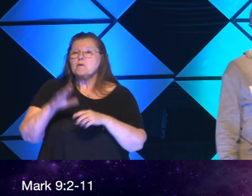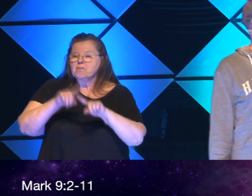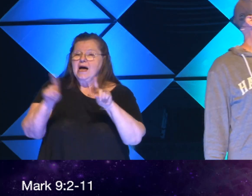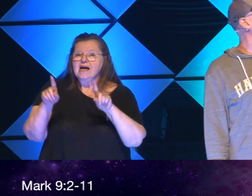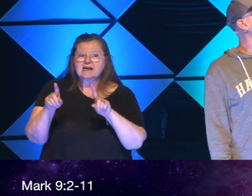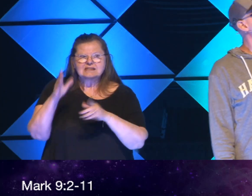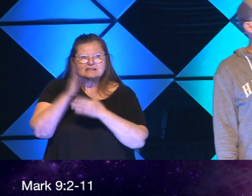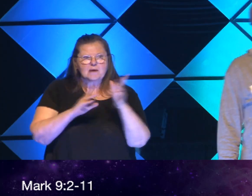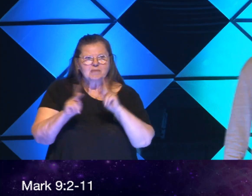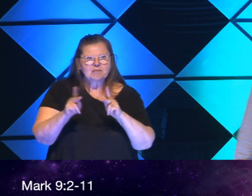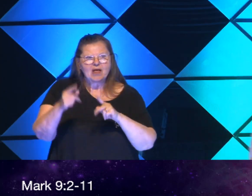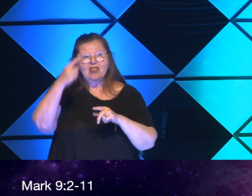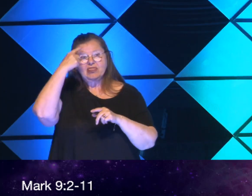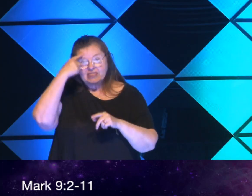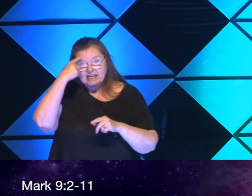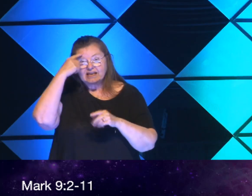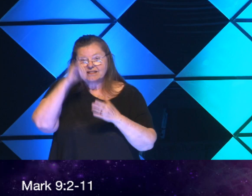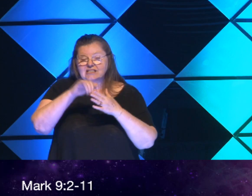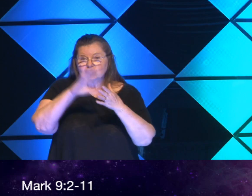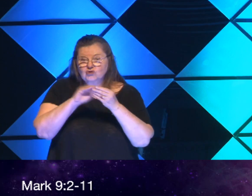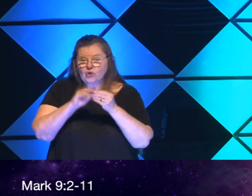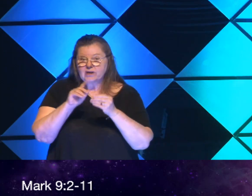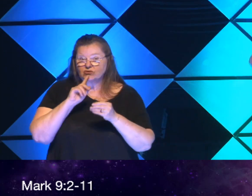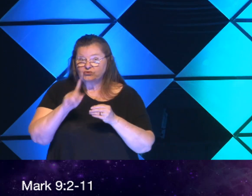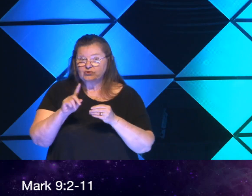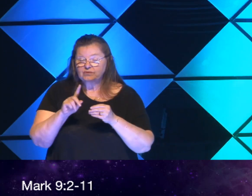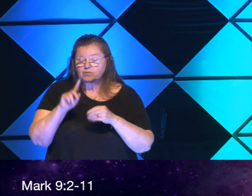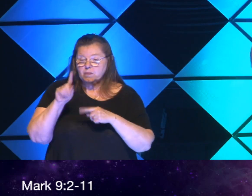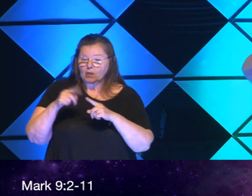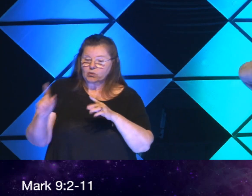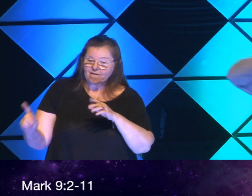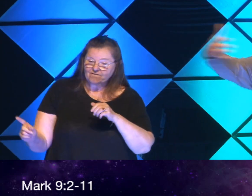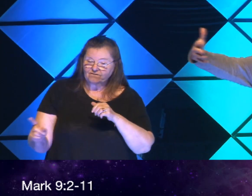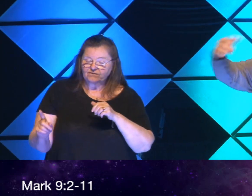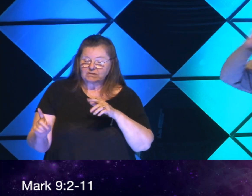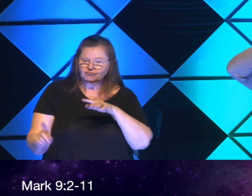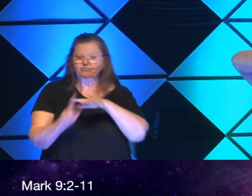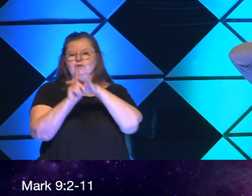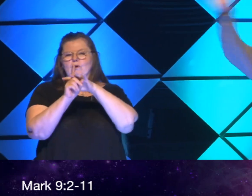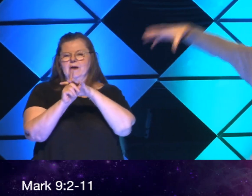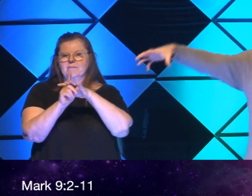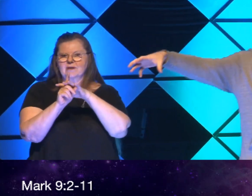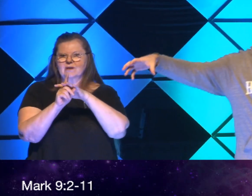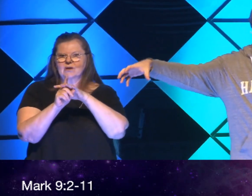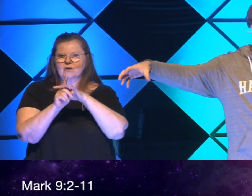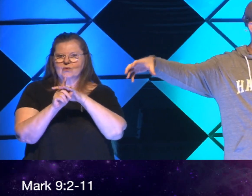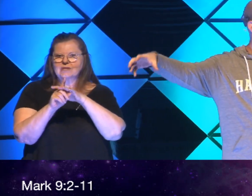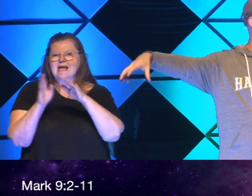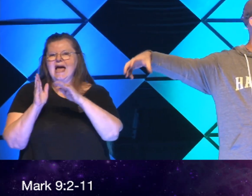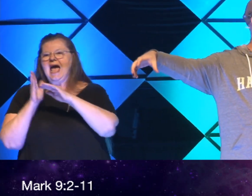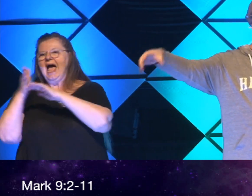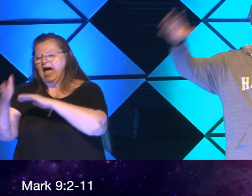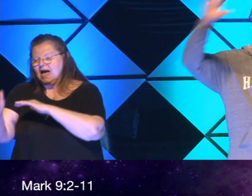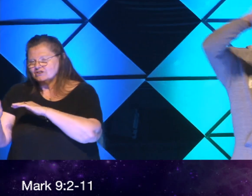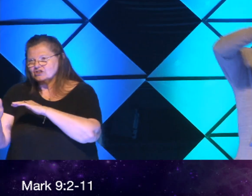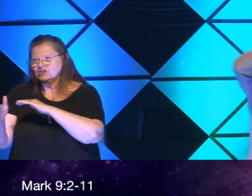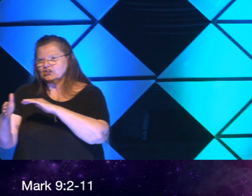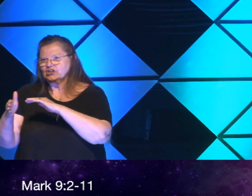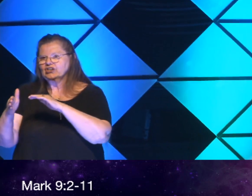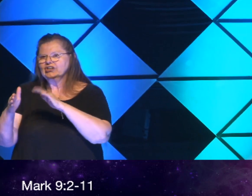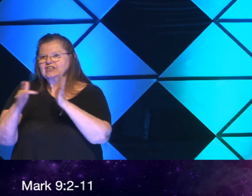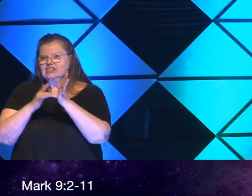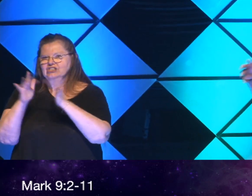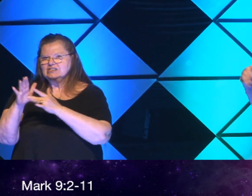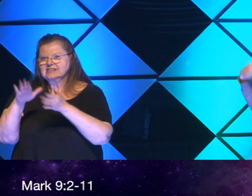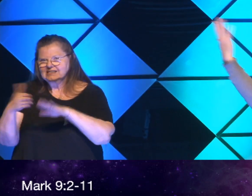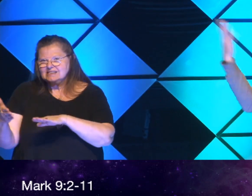Interestingly enough, some people think that this story actually, when it first appeared in the tradition, was a post-resurrection encounter, and it's been shaped